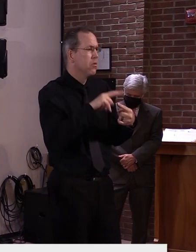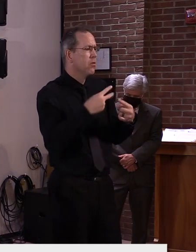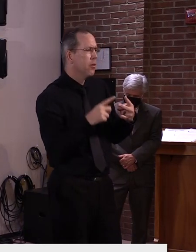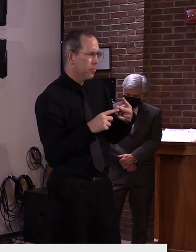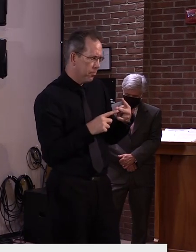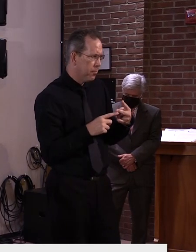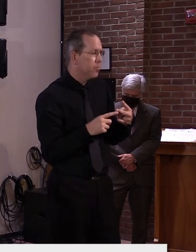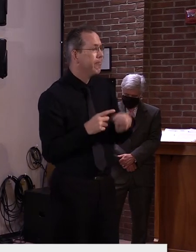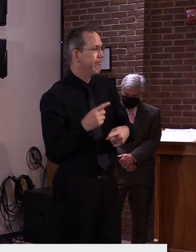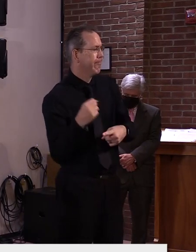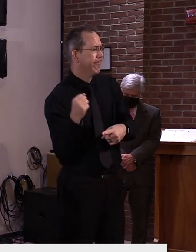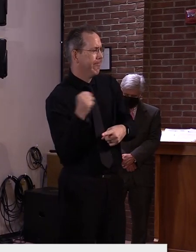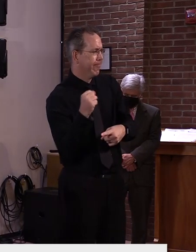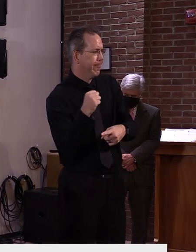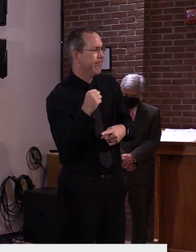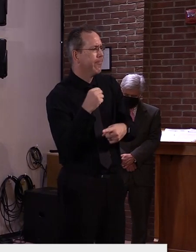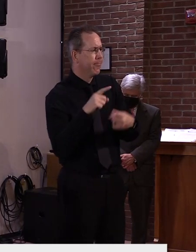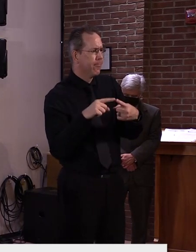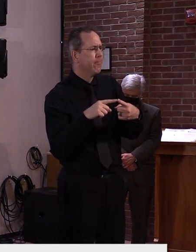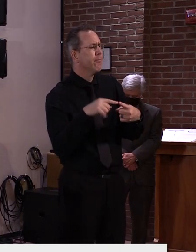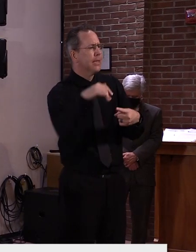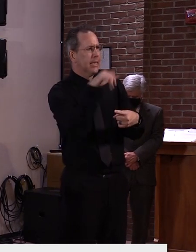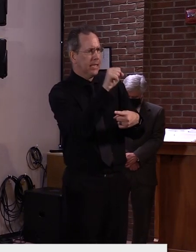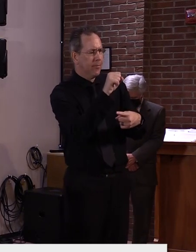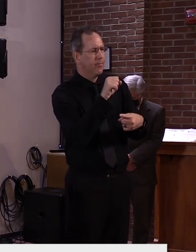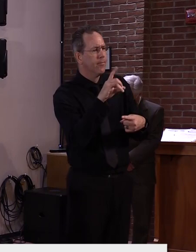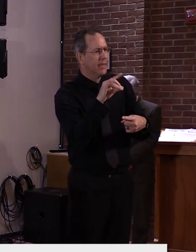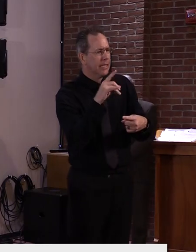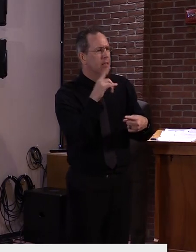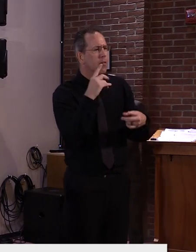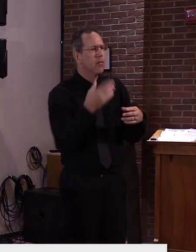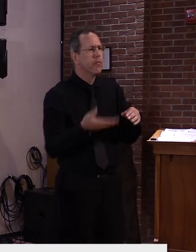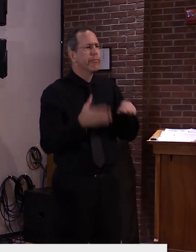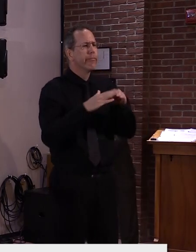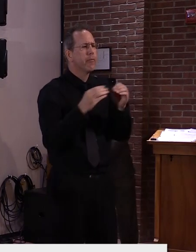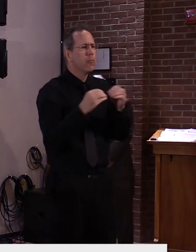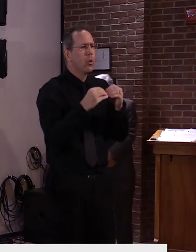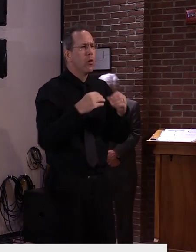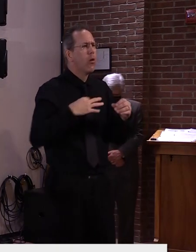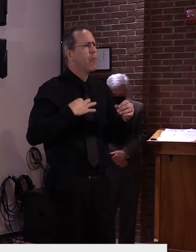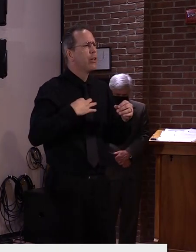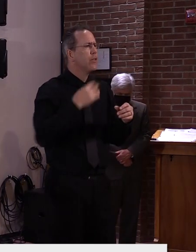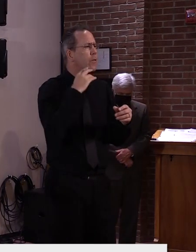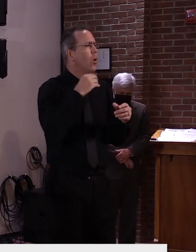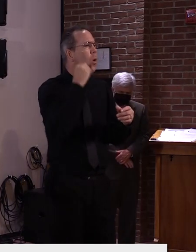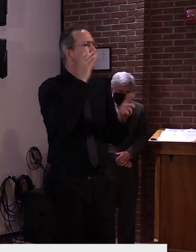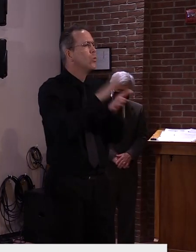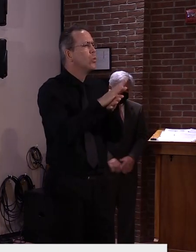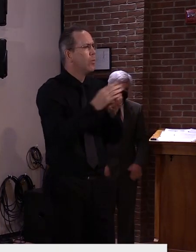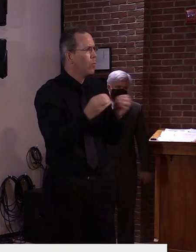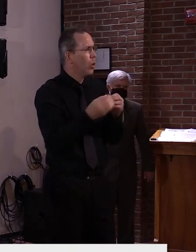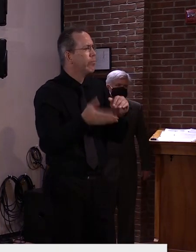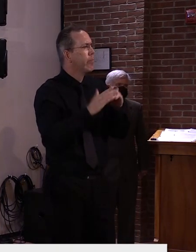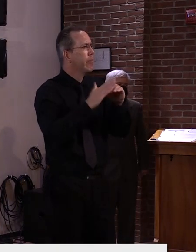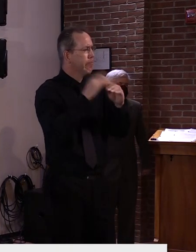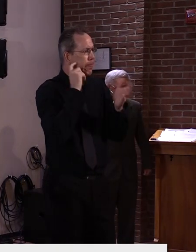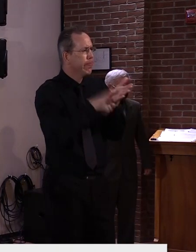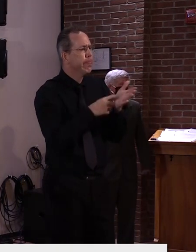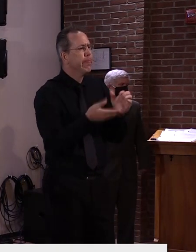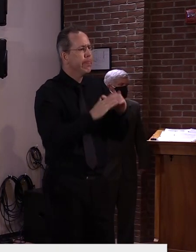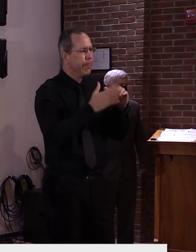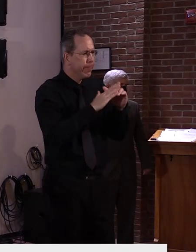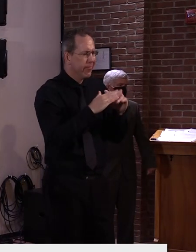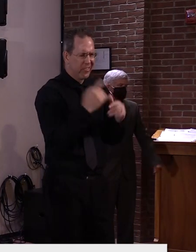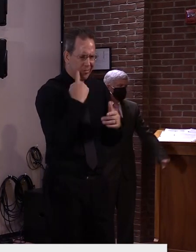yet to what extent that'll play out as a trend. I think, in particular, it was only last week when we published our guidance on